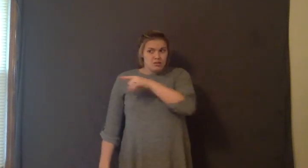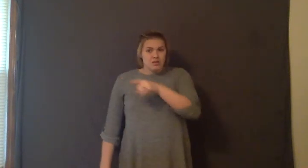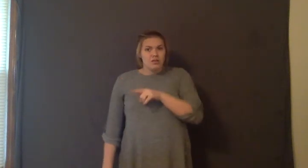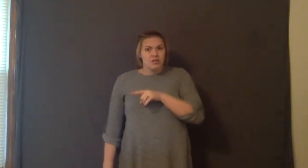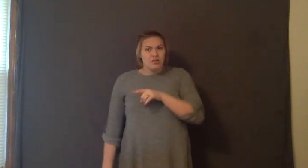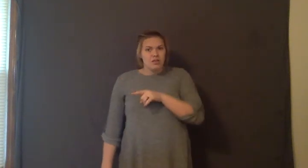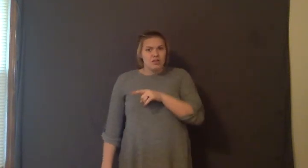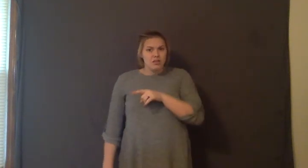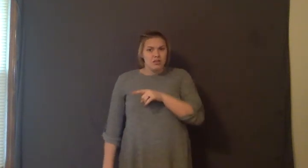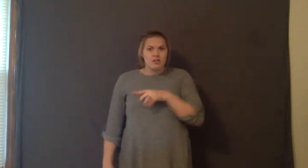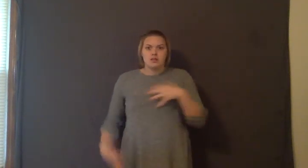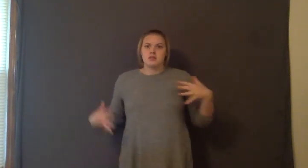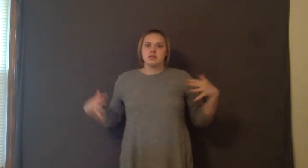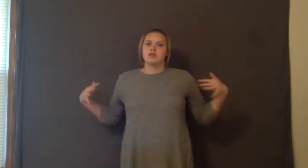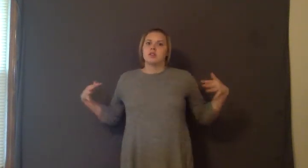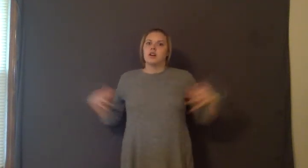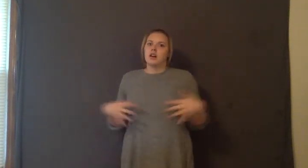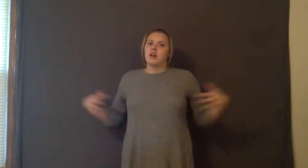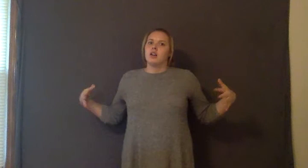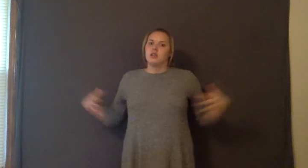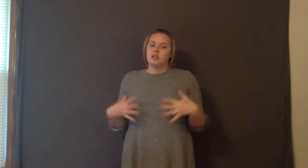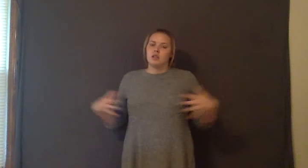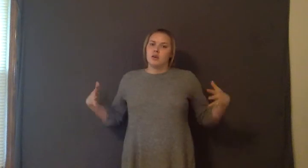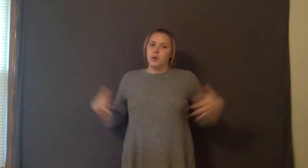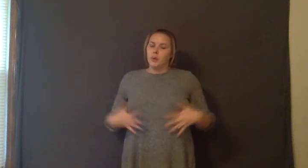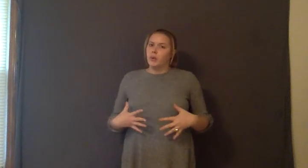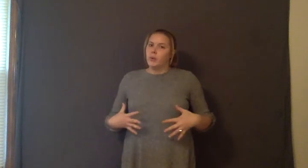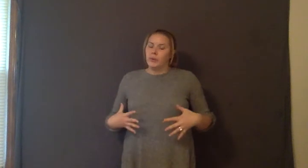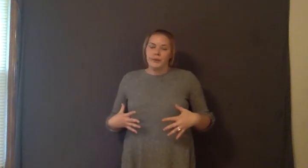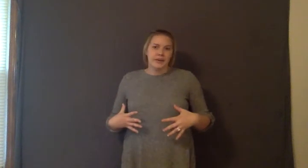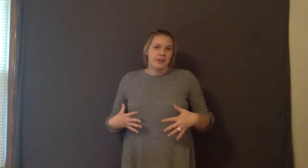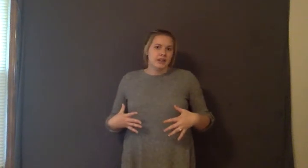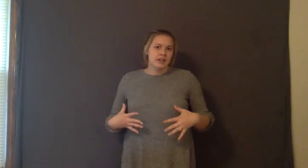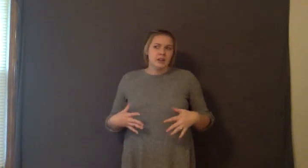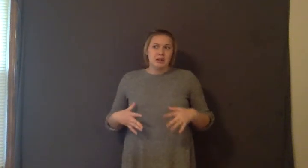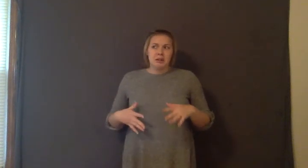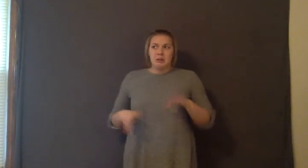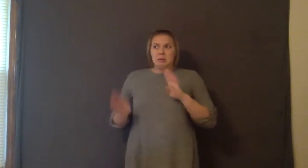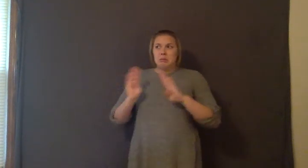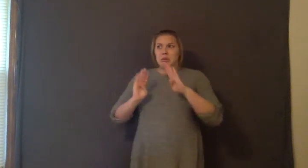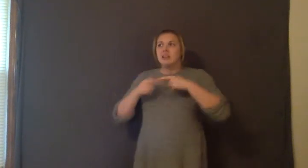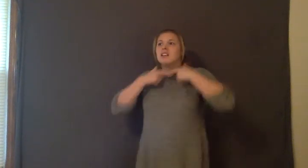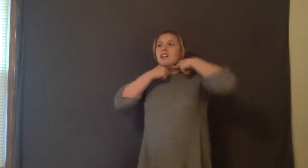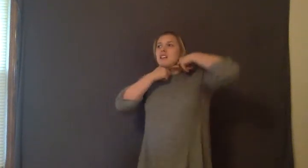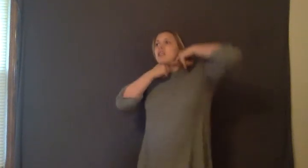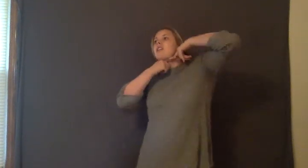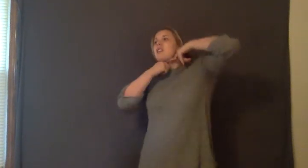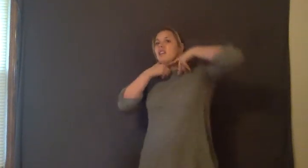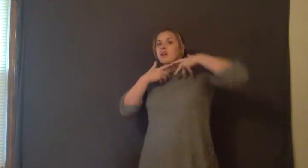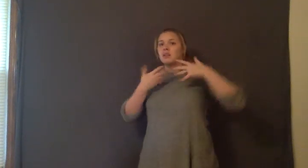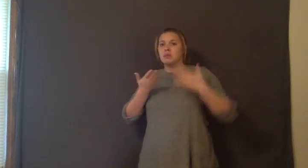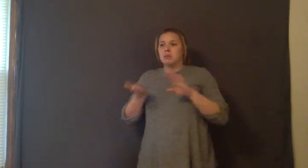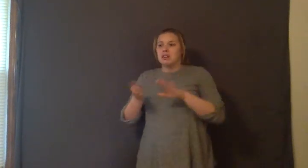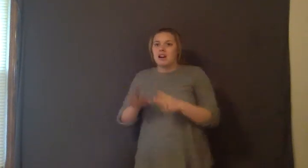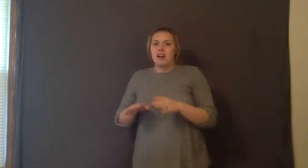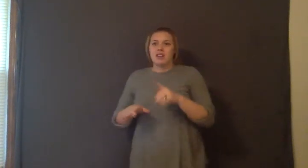terror. In many communities, people had to worry about being lynched. They had to worry about being bombed. It was the threat of terror that shaped their lives. And these older people